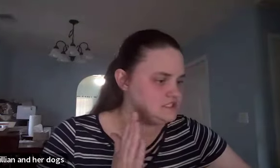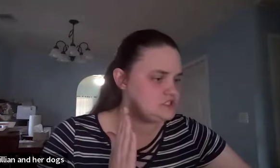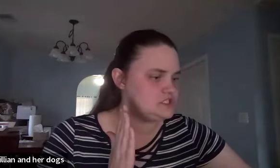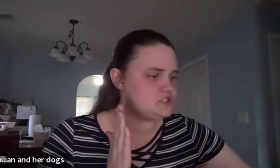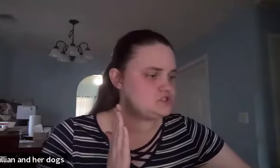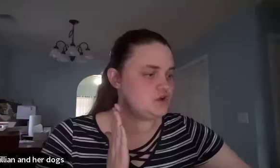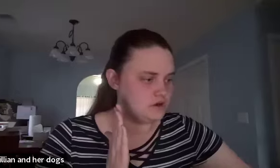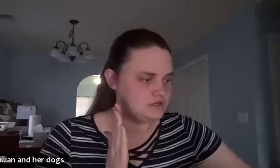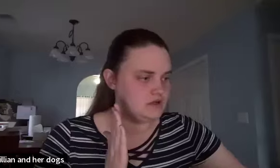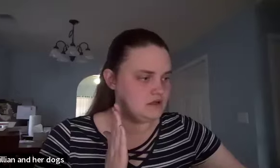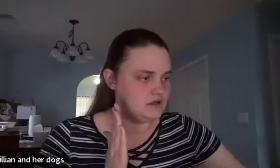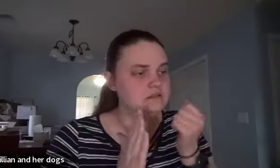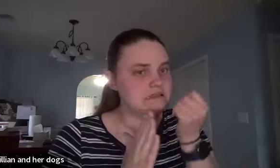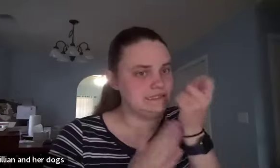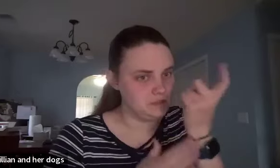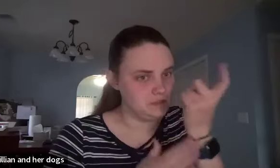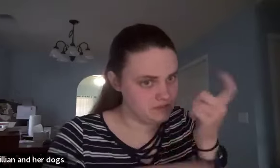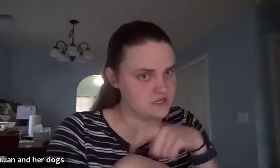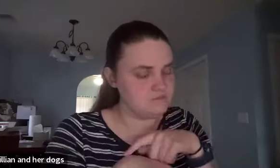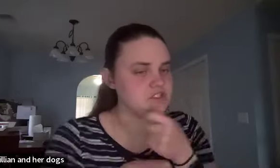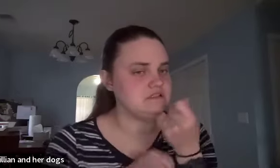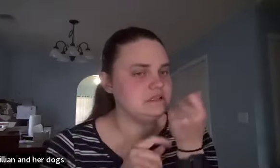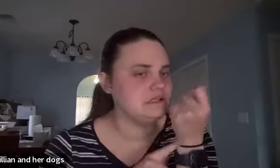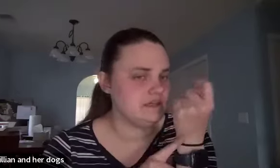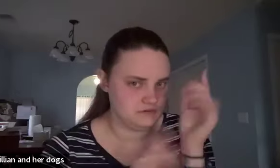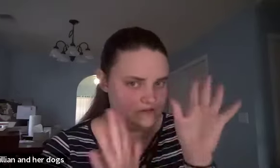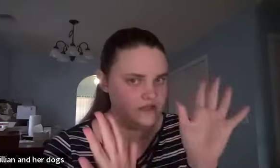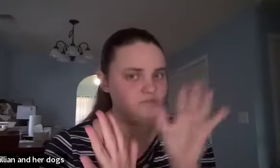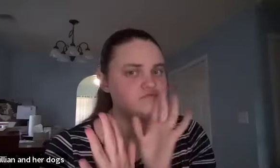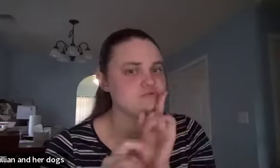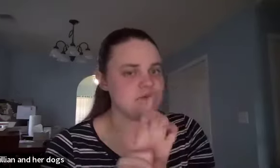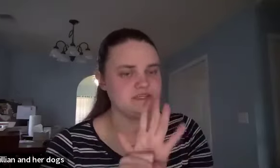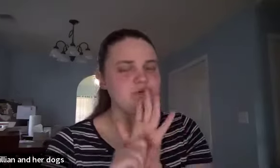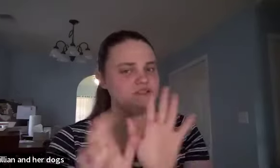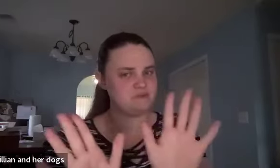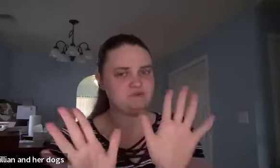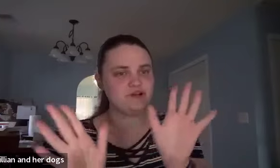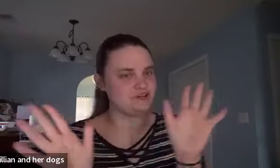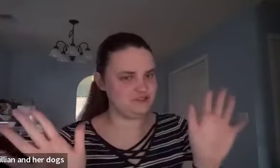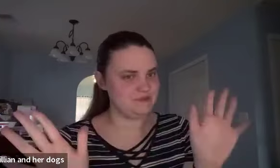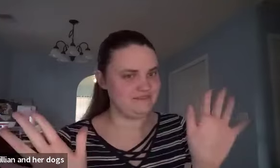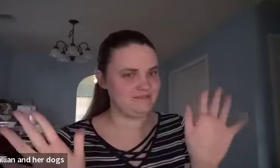Let's just start a little bit of time, just a little, okay? I promise. We're not going to do too many,